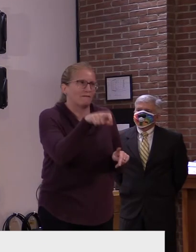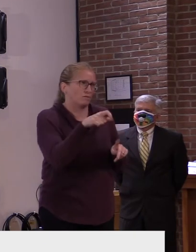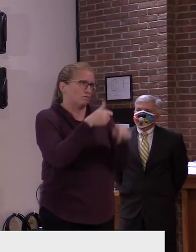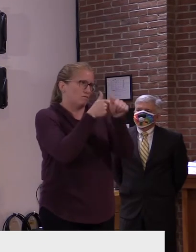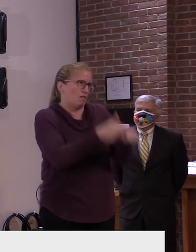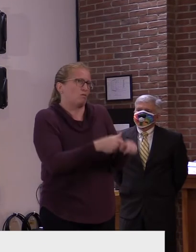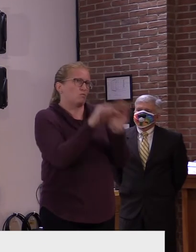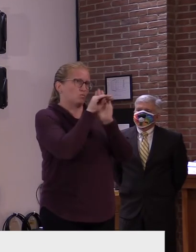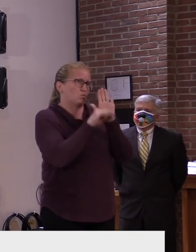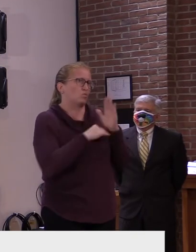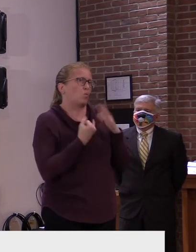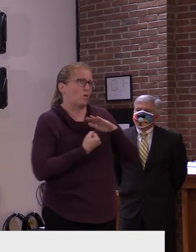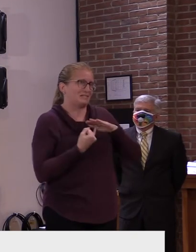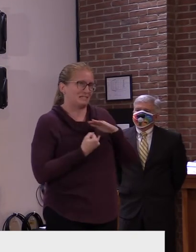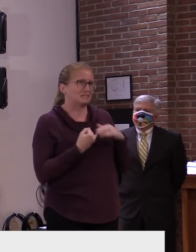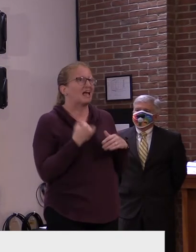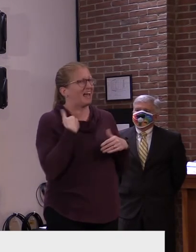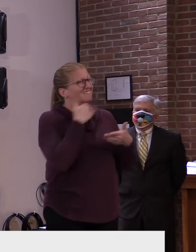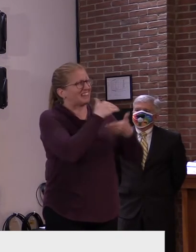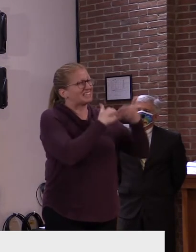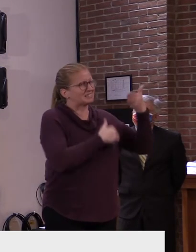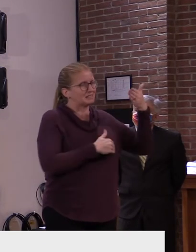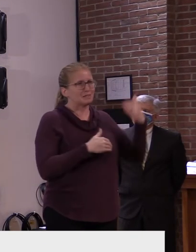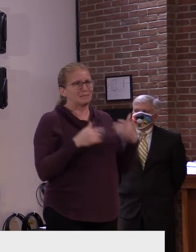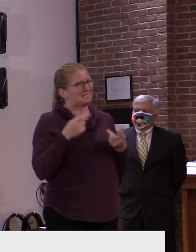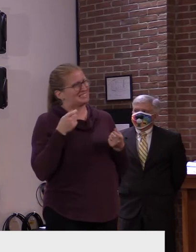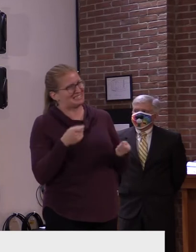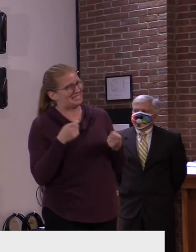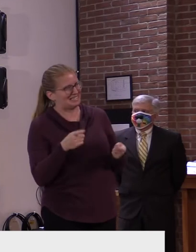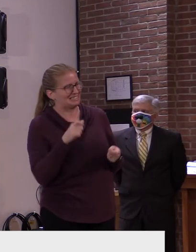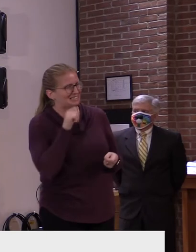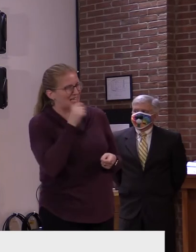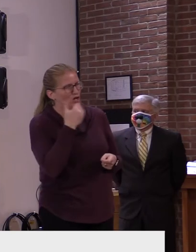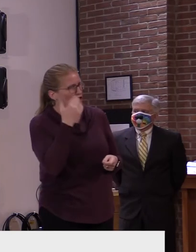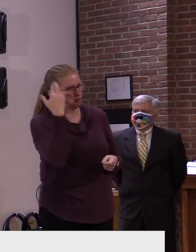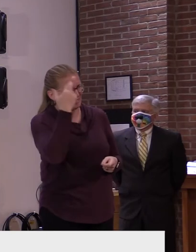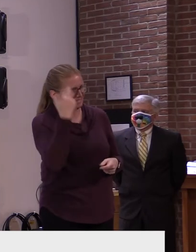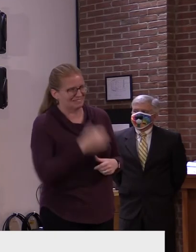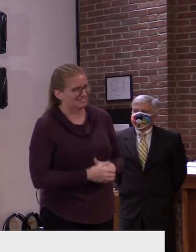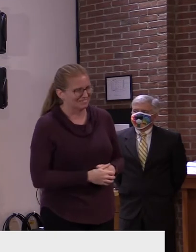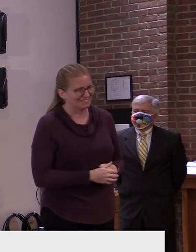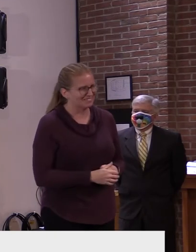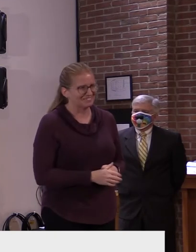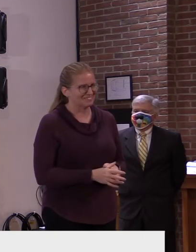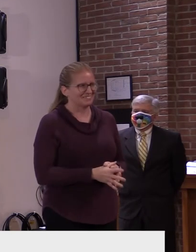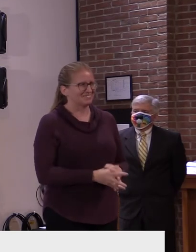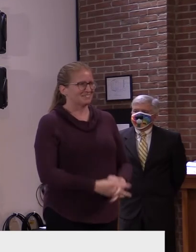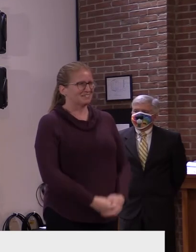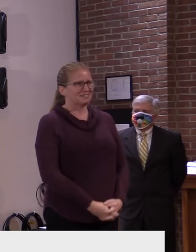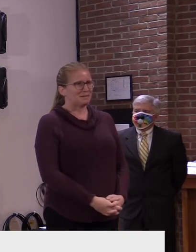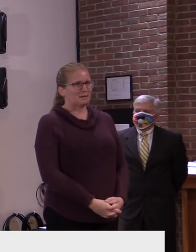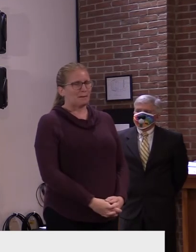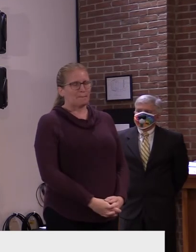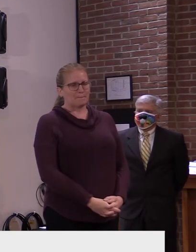um but skiing uh it wasn't on the list that will be anything else